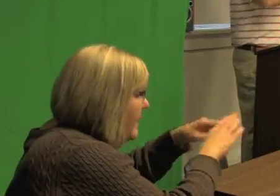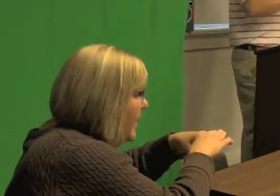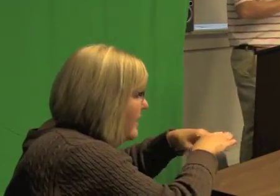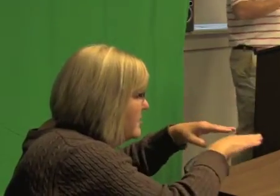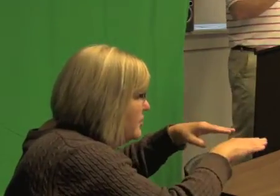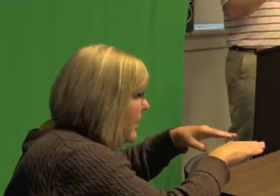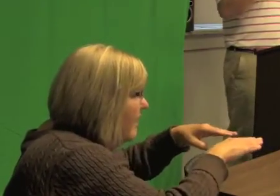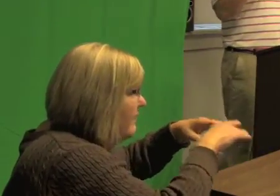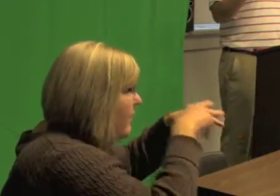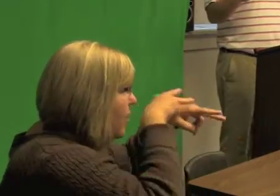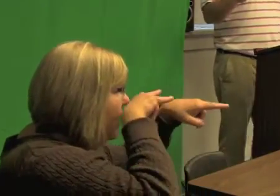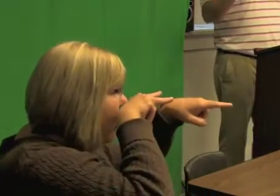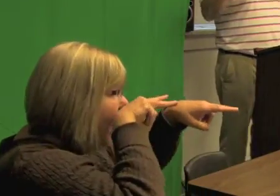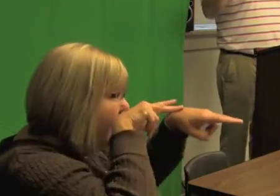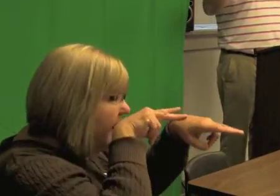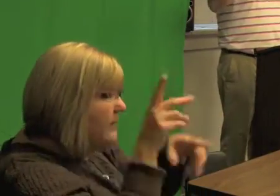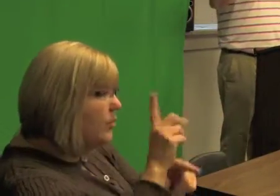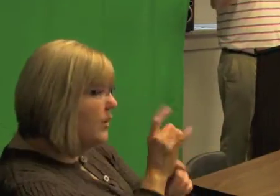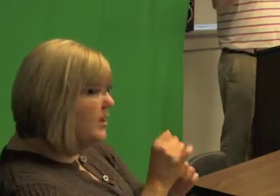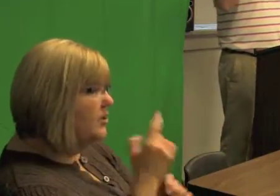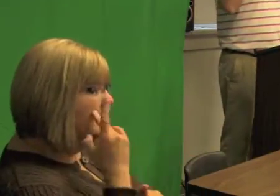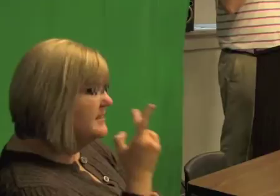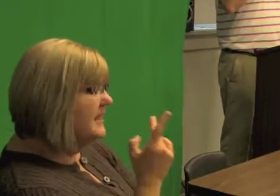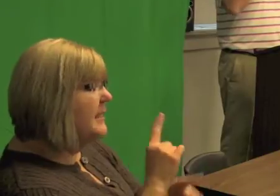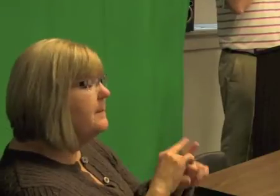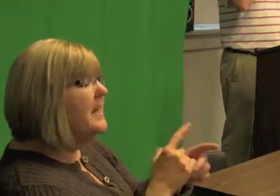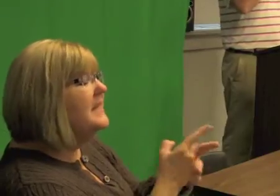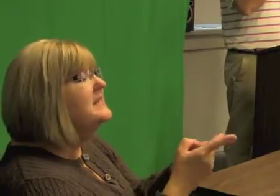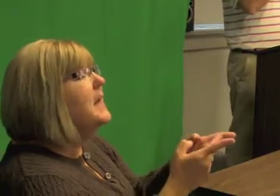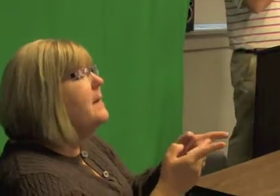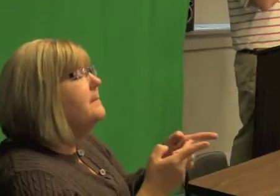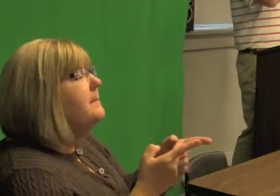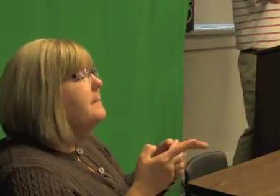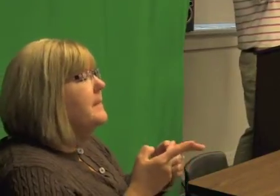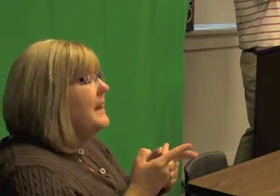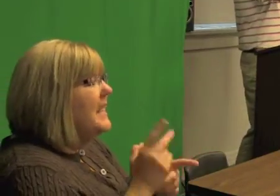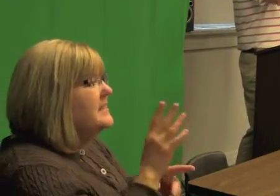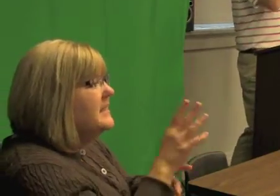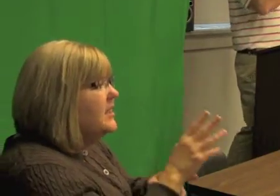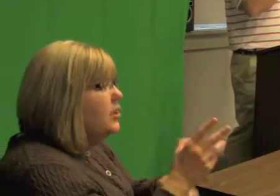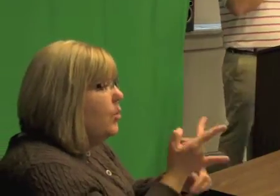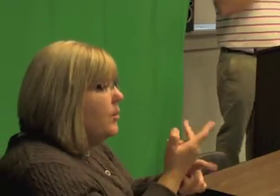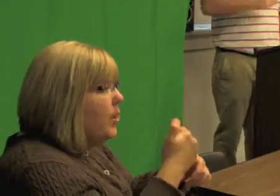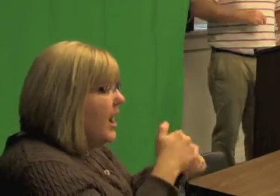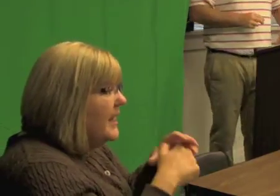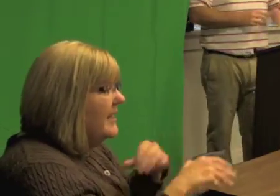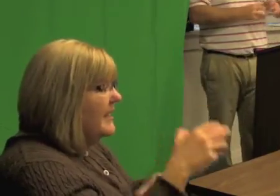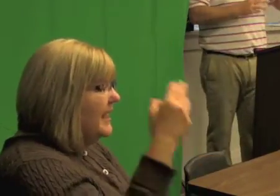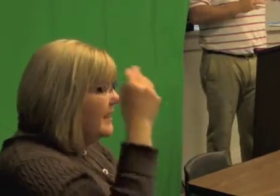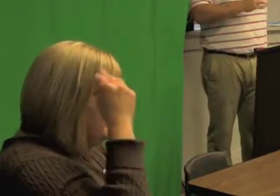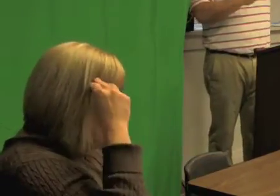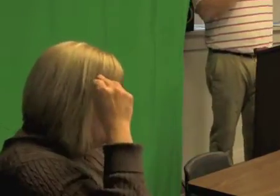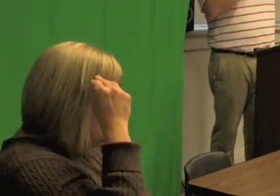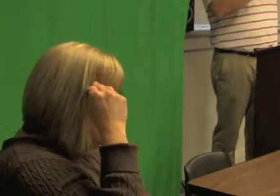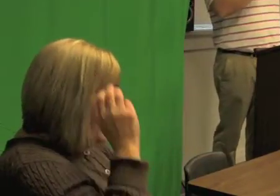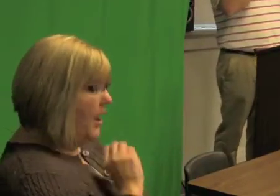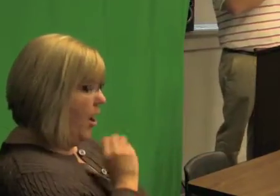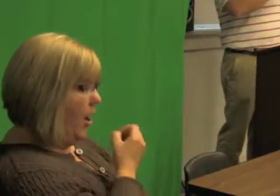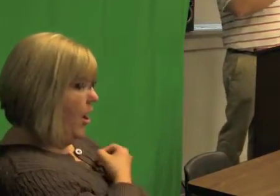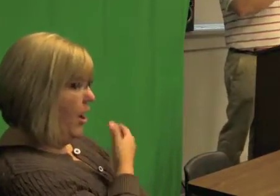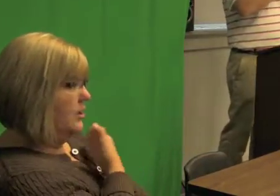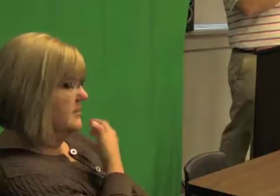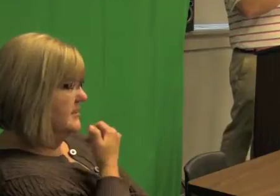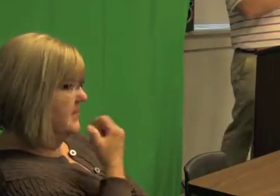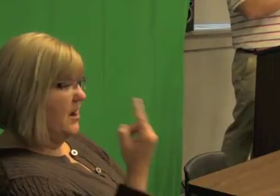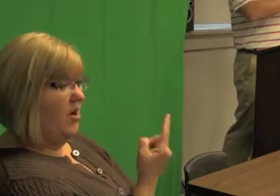level. Product positioning is also placing your product in the consumer's mind where it needs to be. Ours is better than theirs. It's